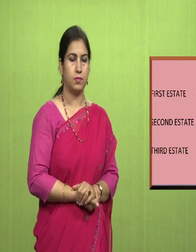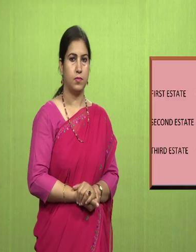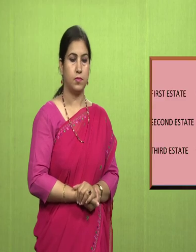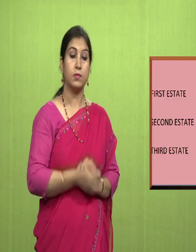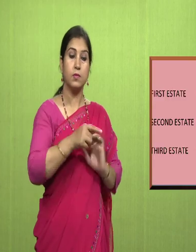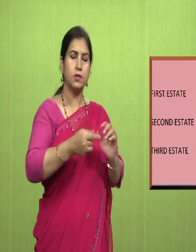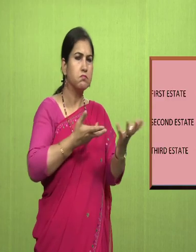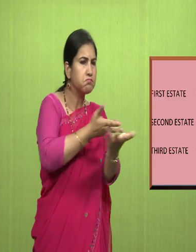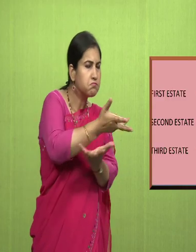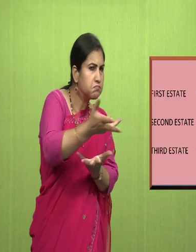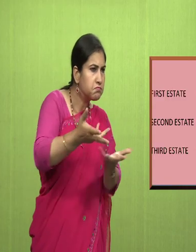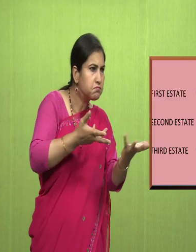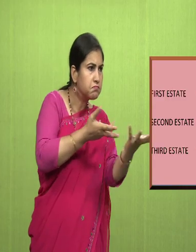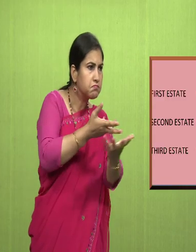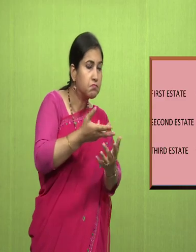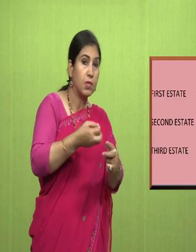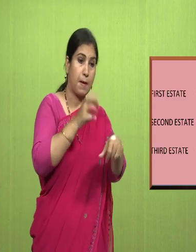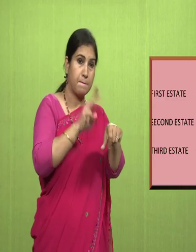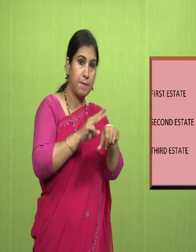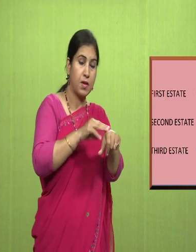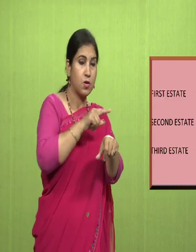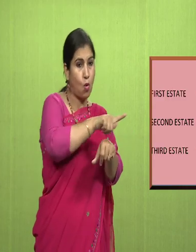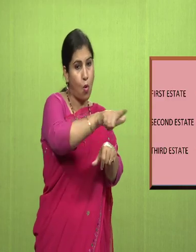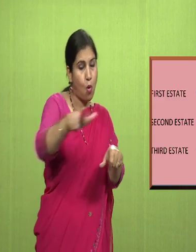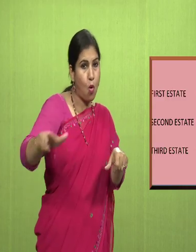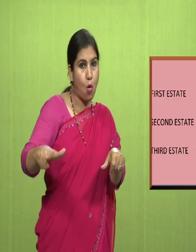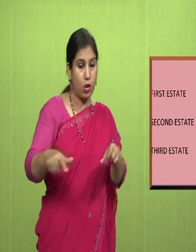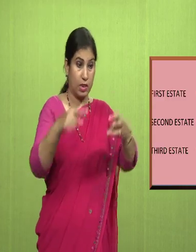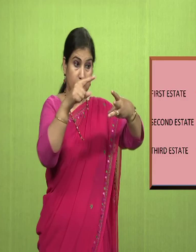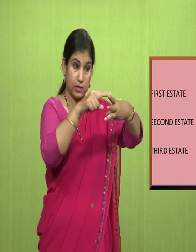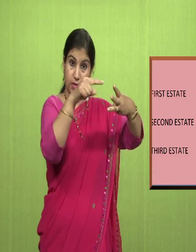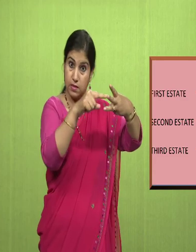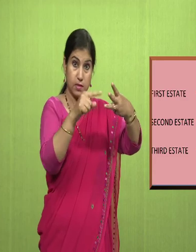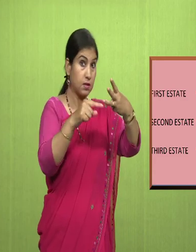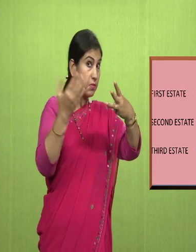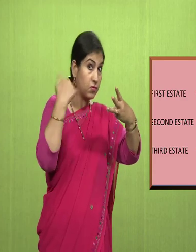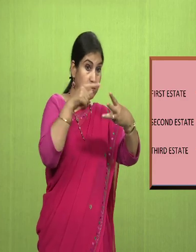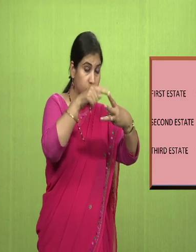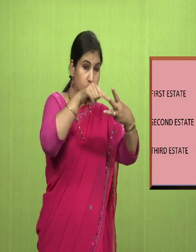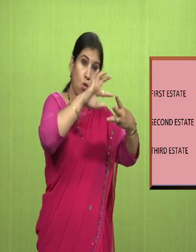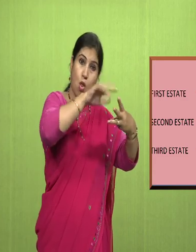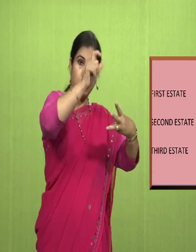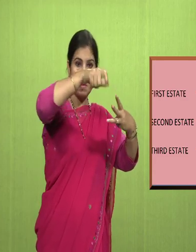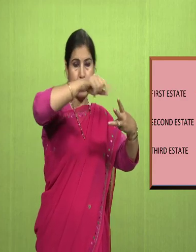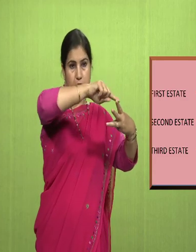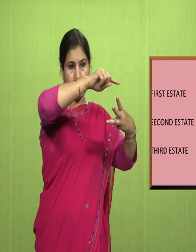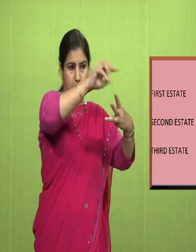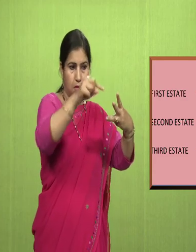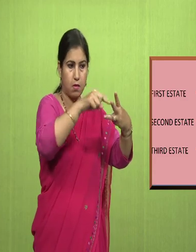In this meeting, members of all the three classes, that is, the